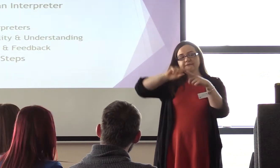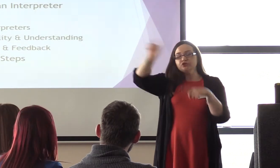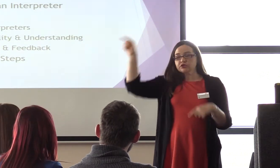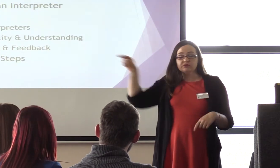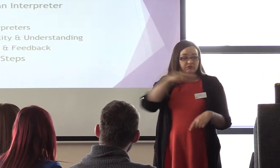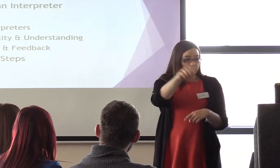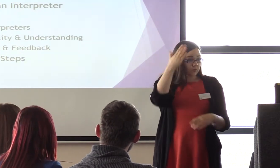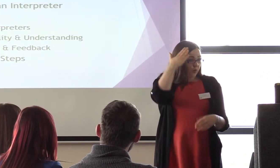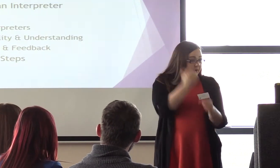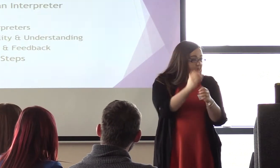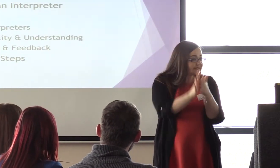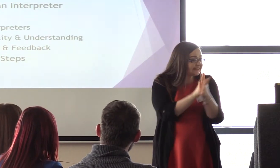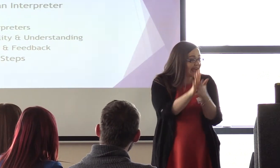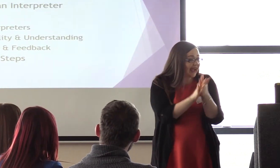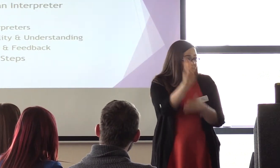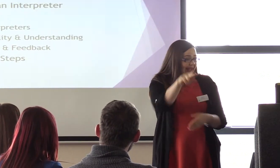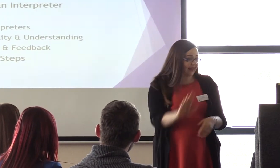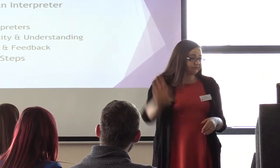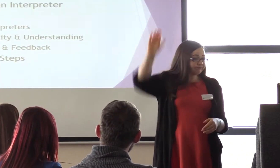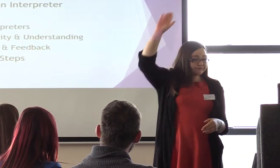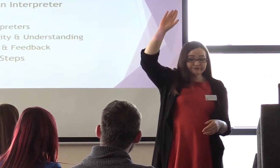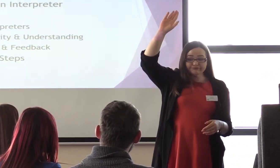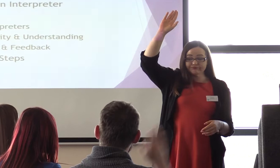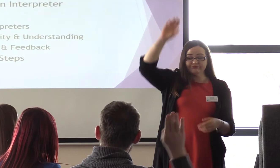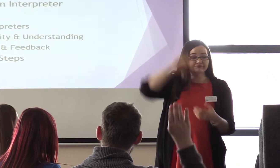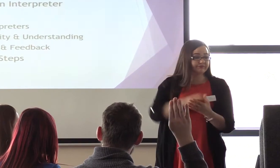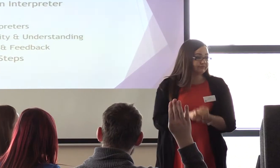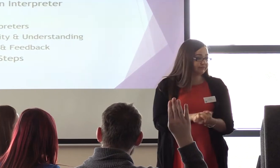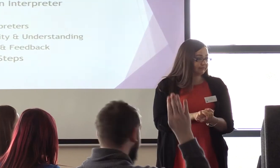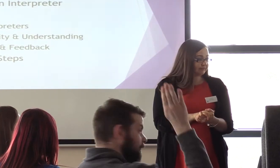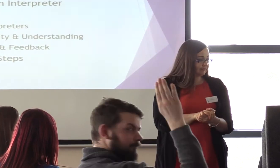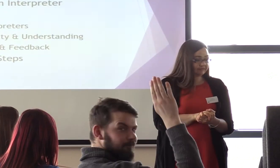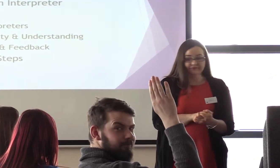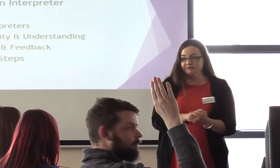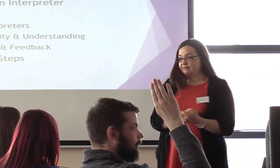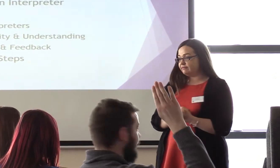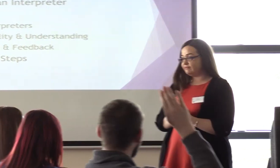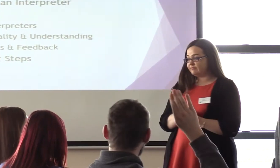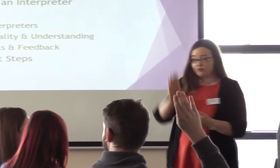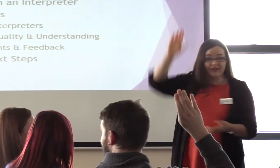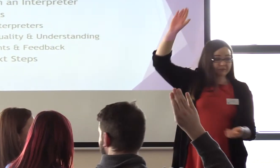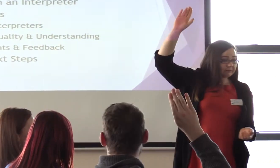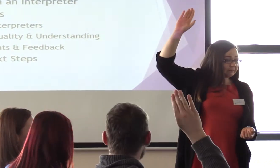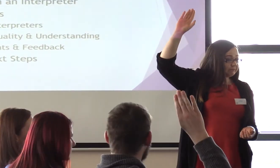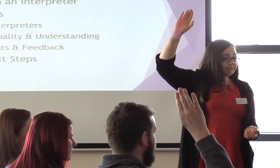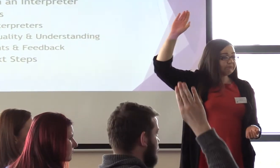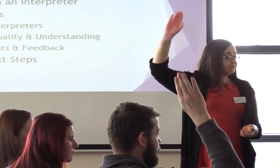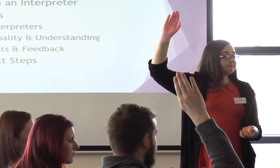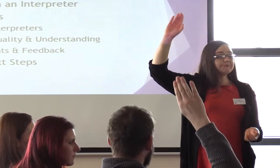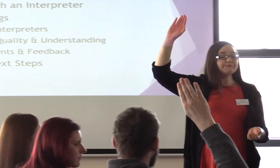it be here in Ireland, if you're here from Ireland or from your own country. Does anybody know anything about sign language? Hands up, any knowledge of sign